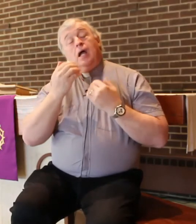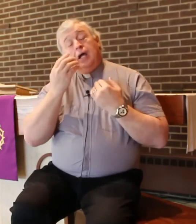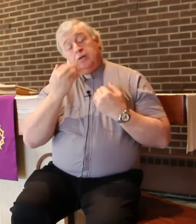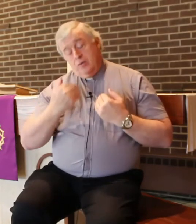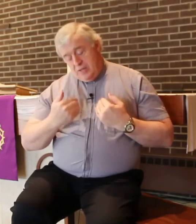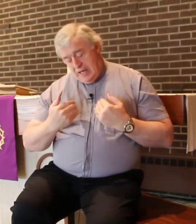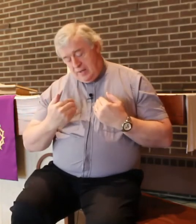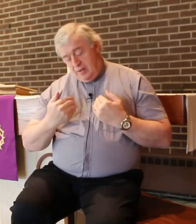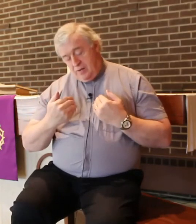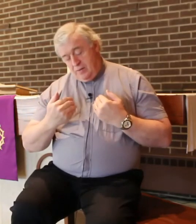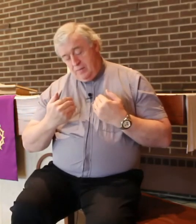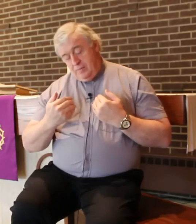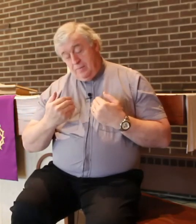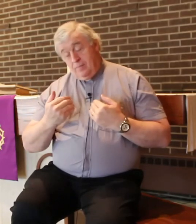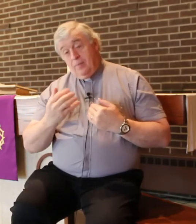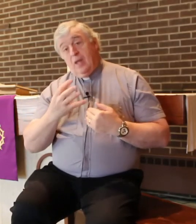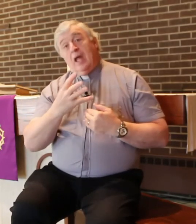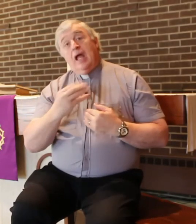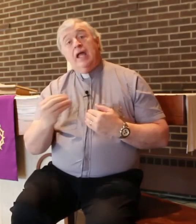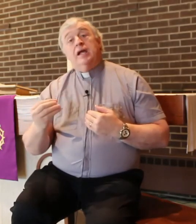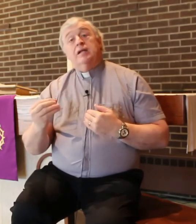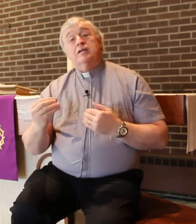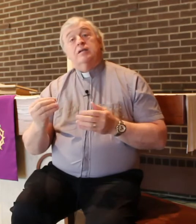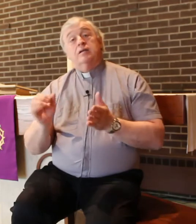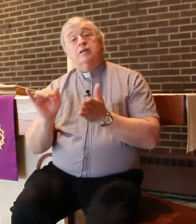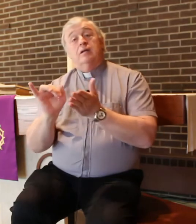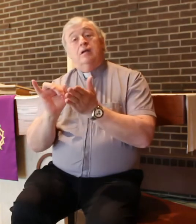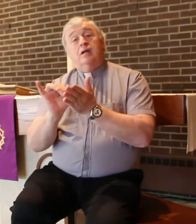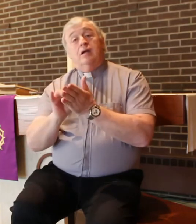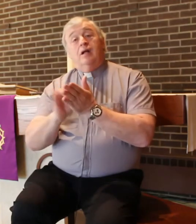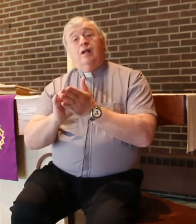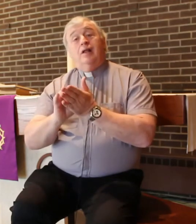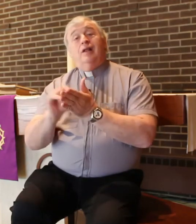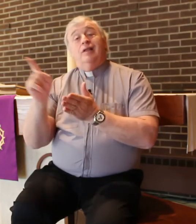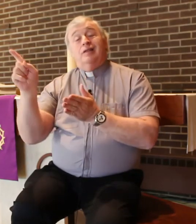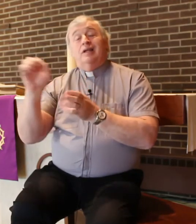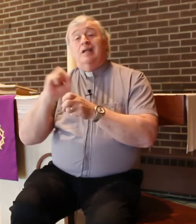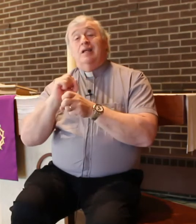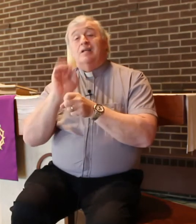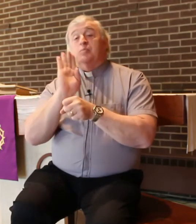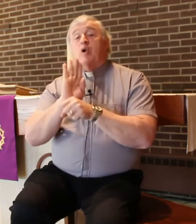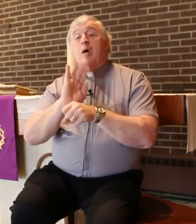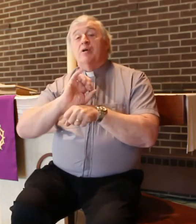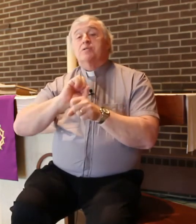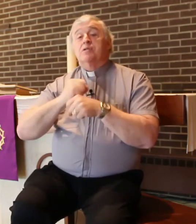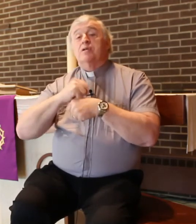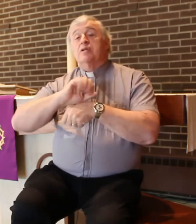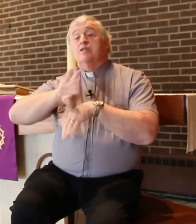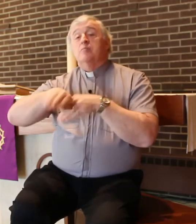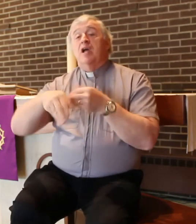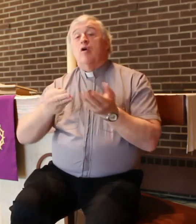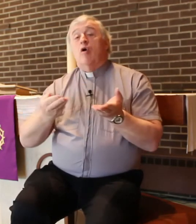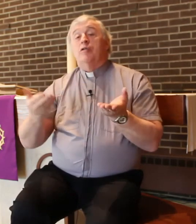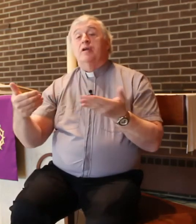and your sadness, and that he has promised to make all things